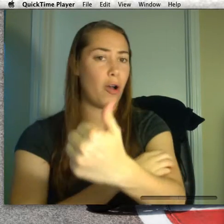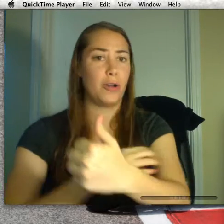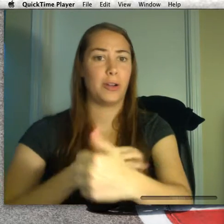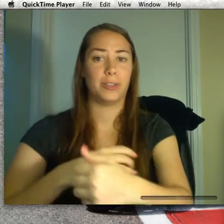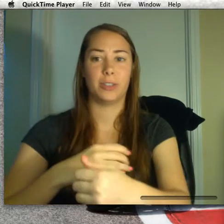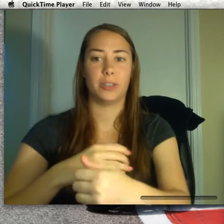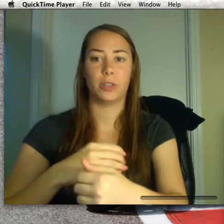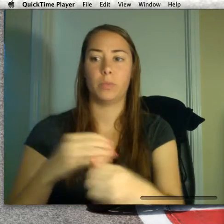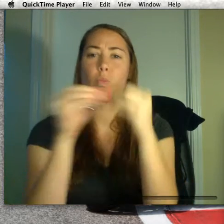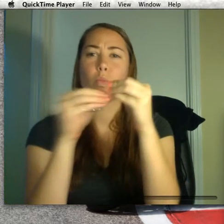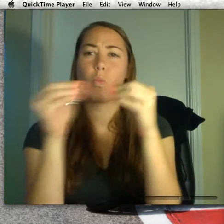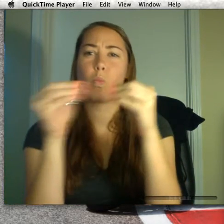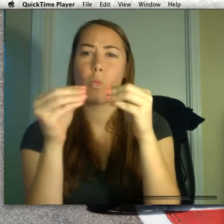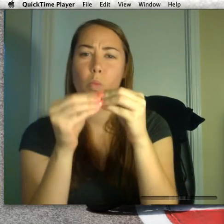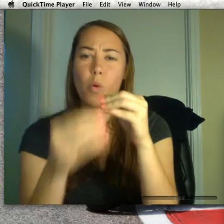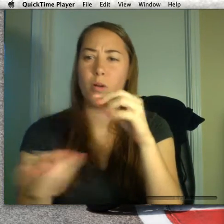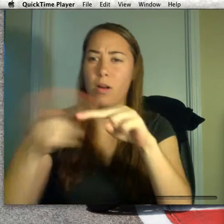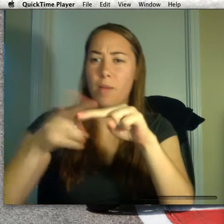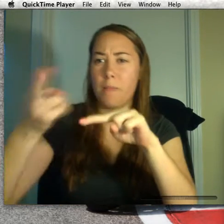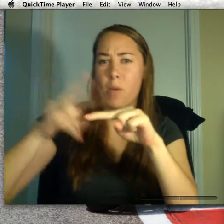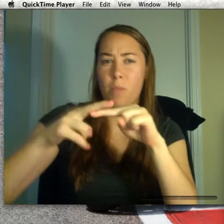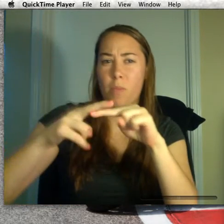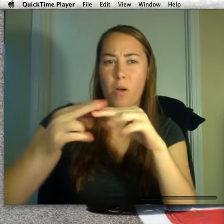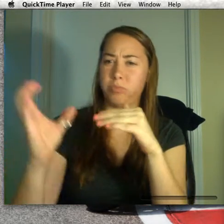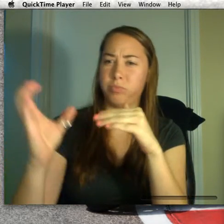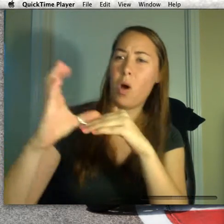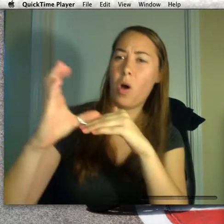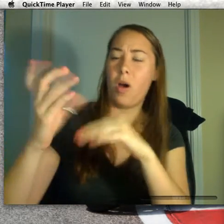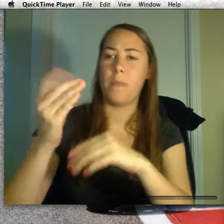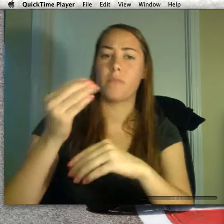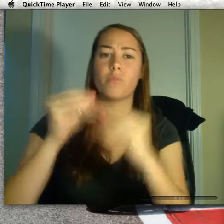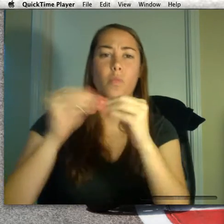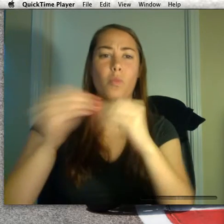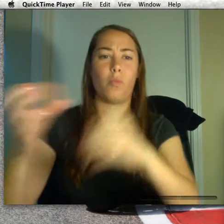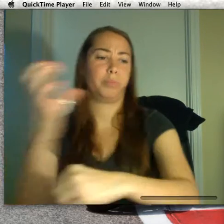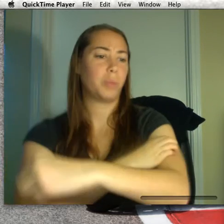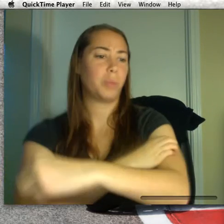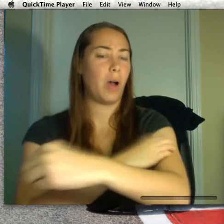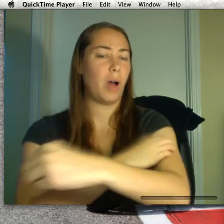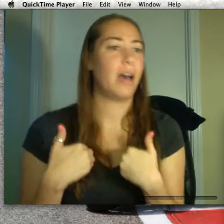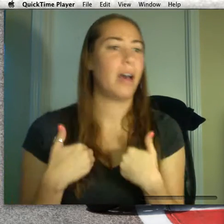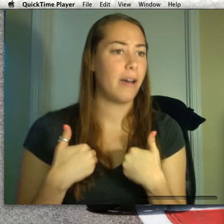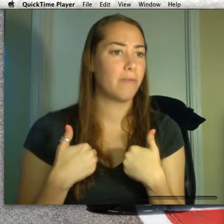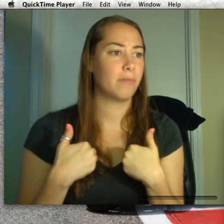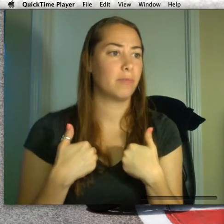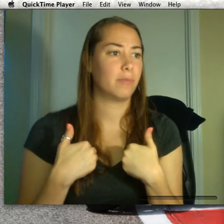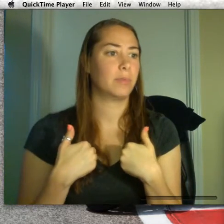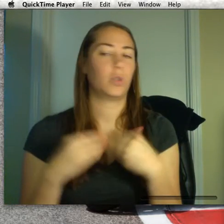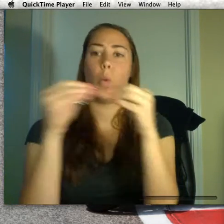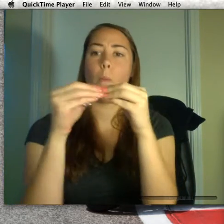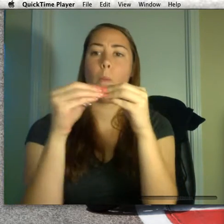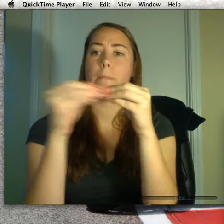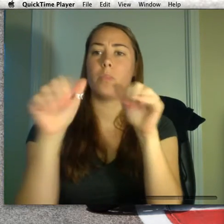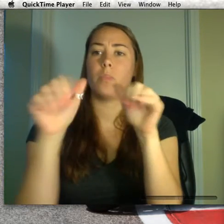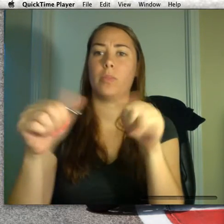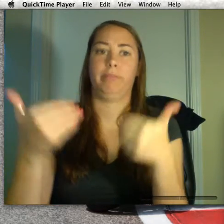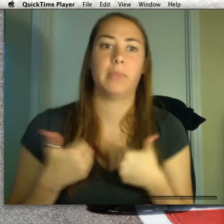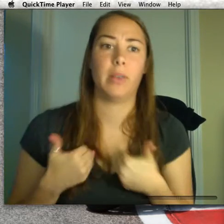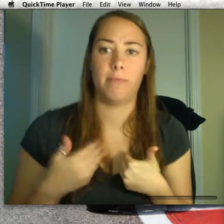you are, the more you have your jobs and your security for your families.